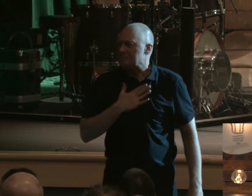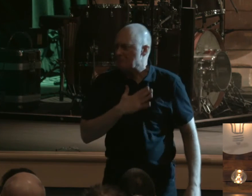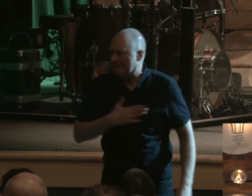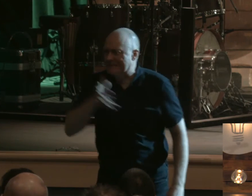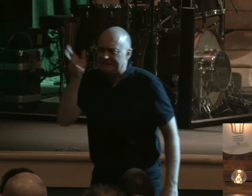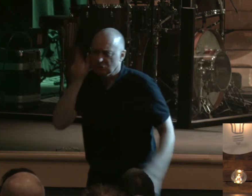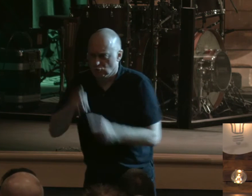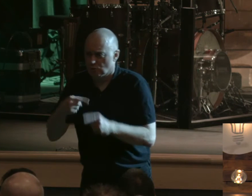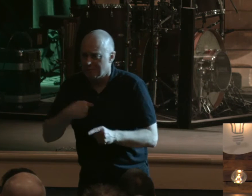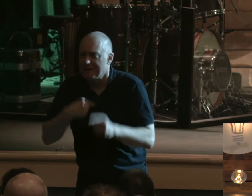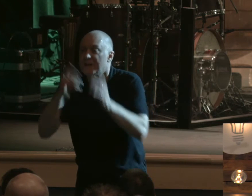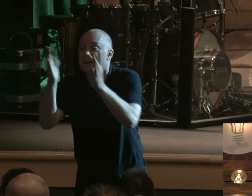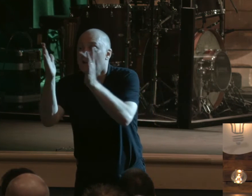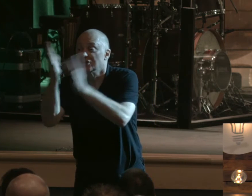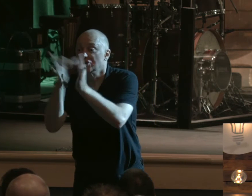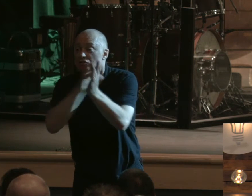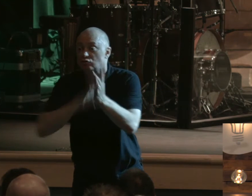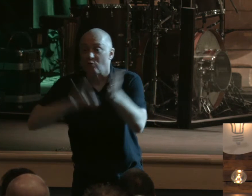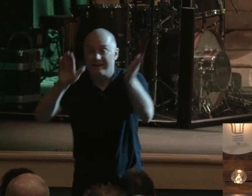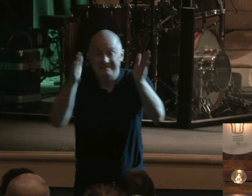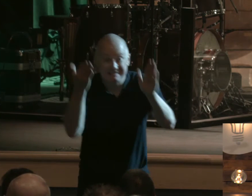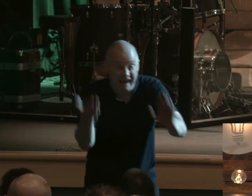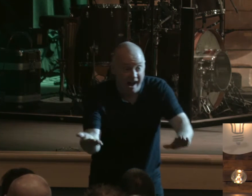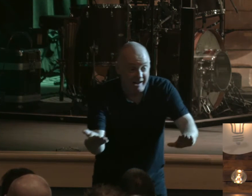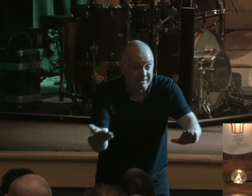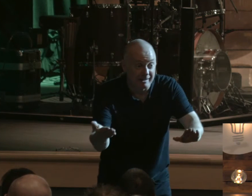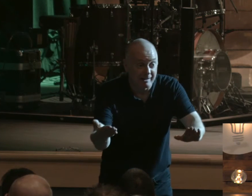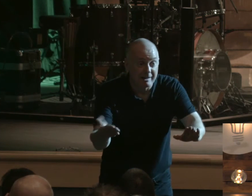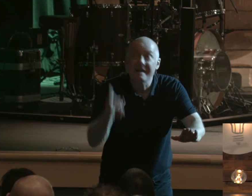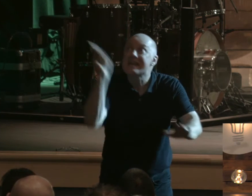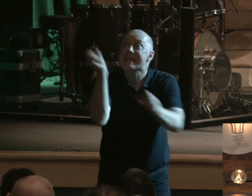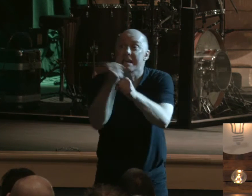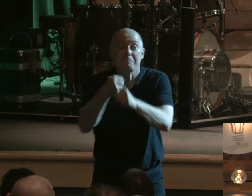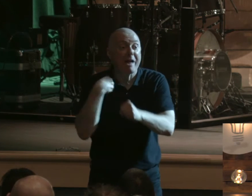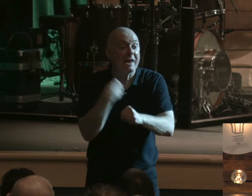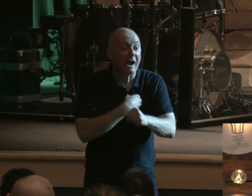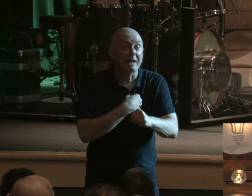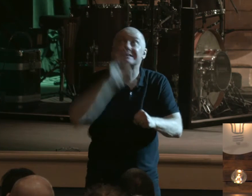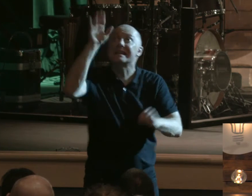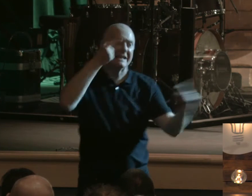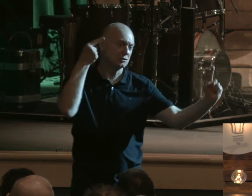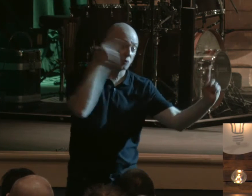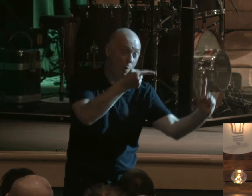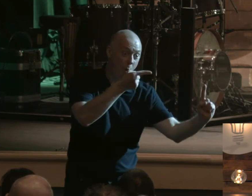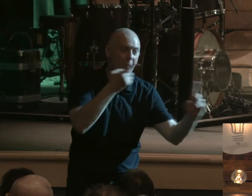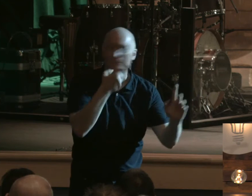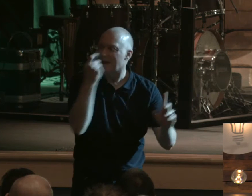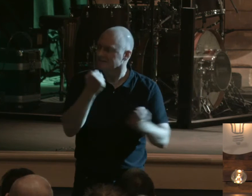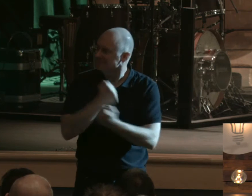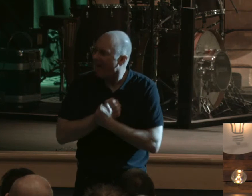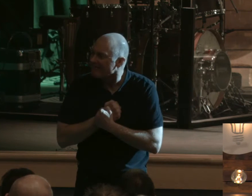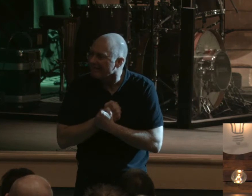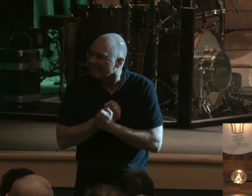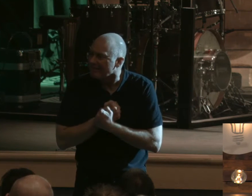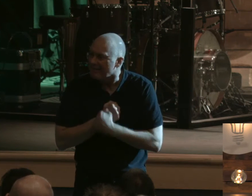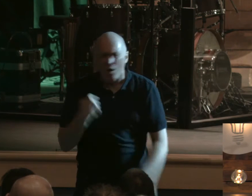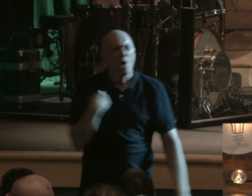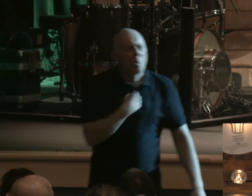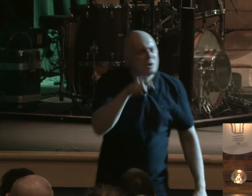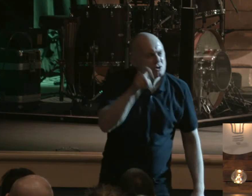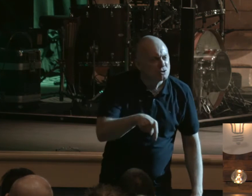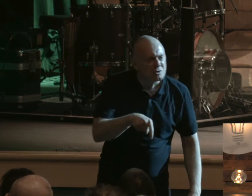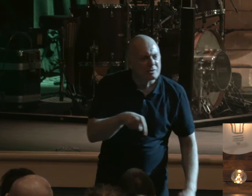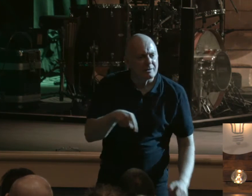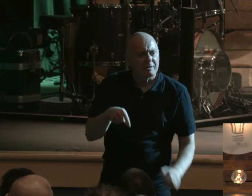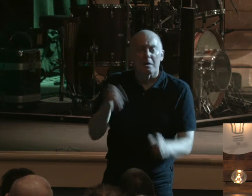hear me. Jesus Christ died. He made us his ambition out of love. Should we not